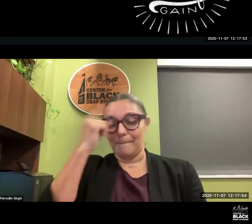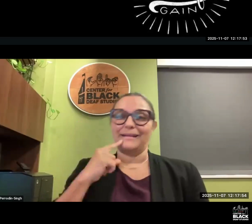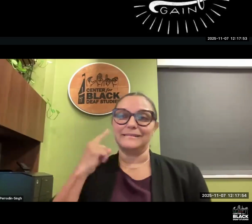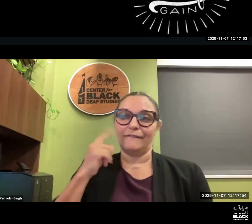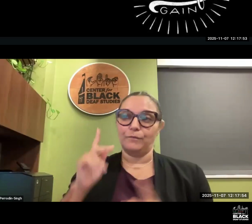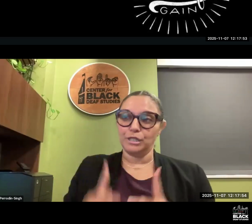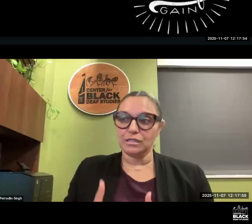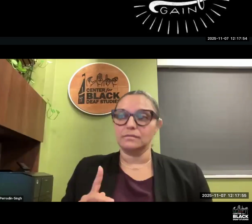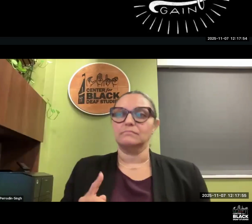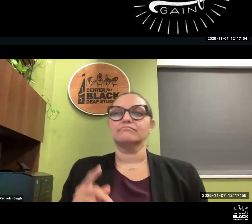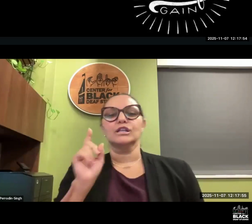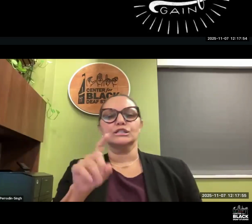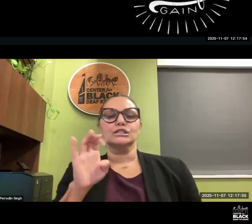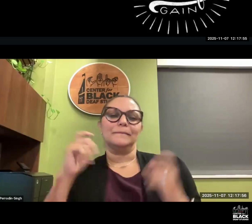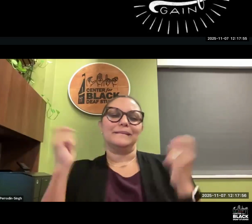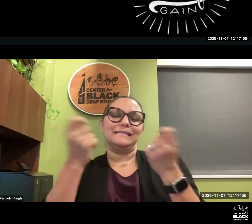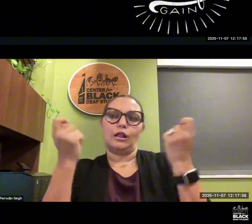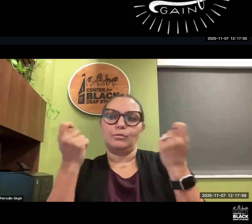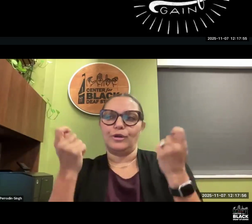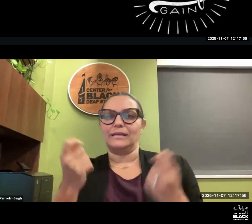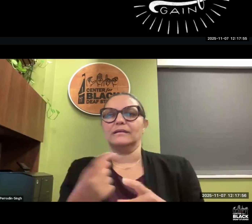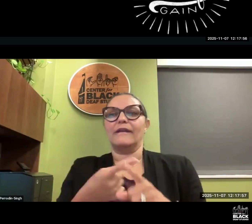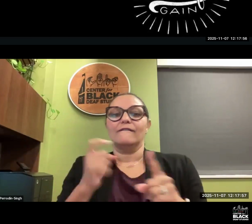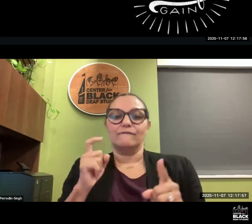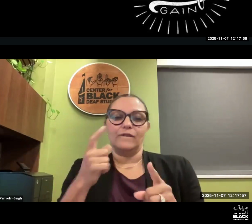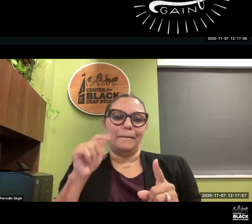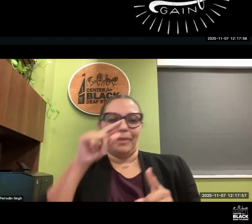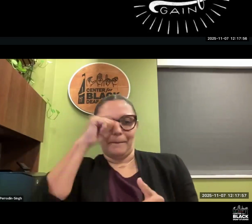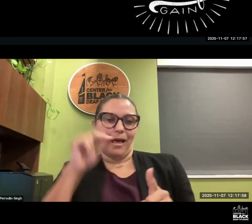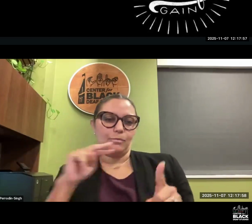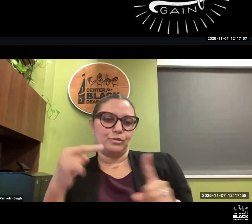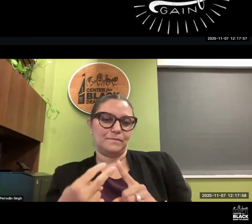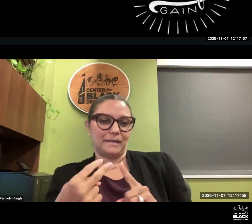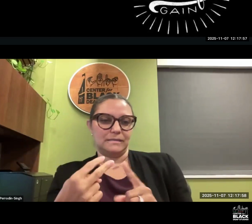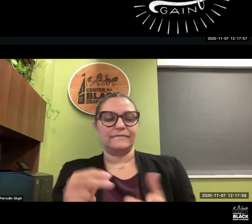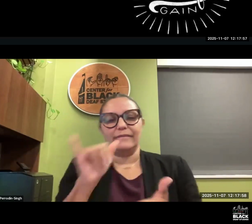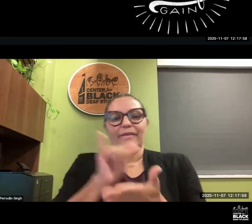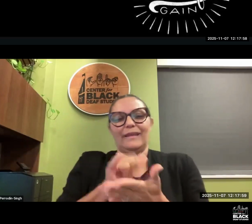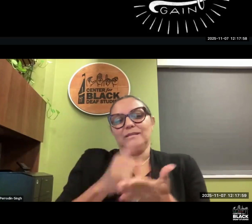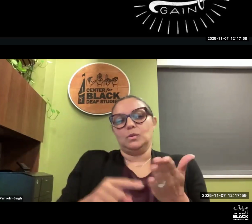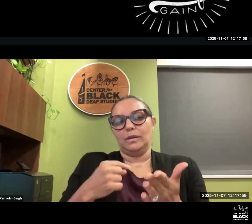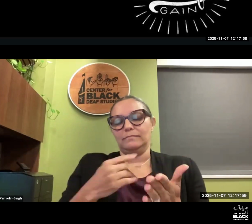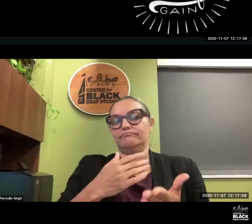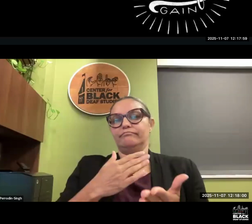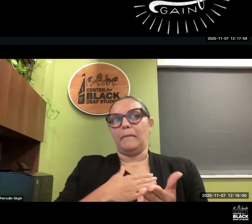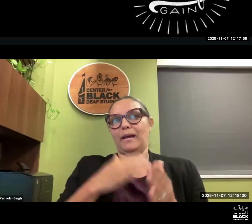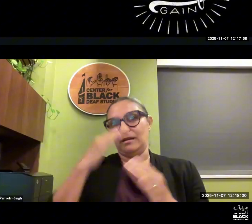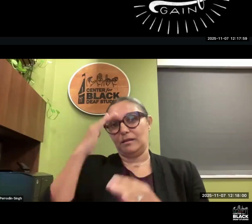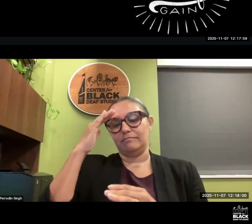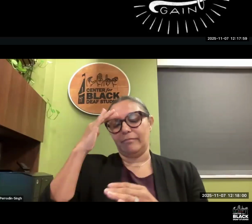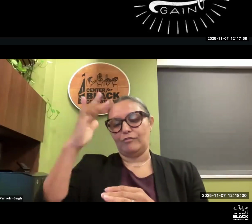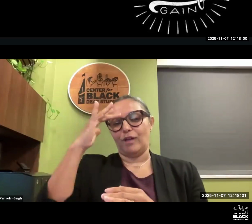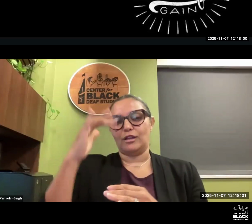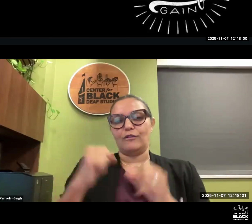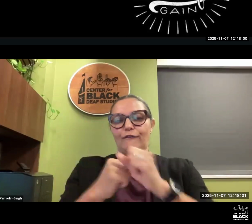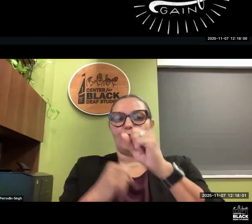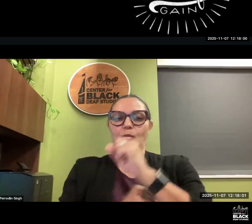Language. But I also acknowledge that the benefits of being Black should be